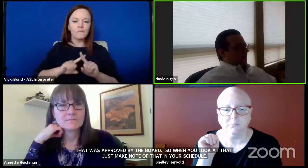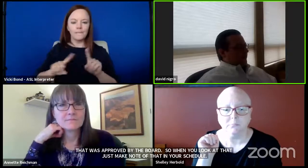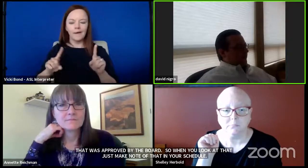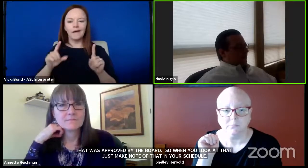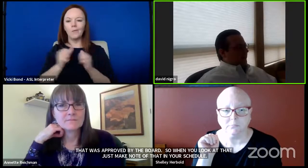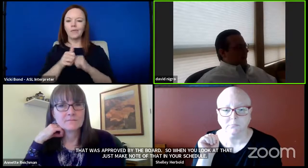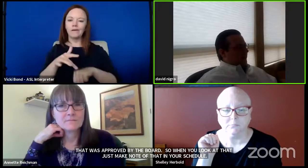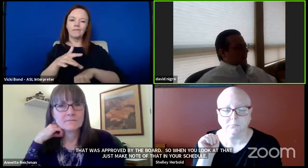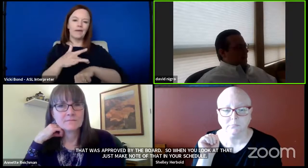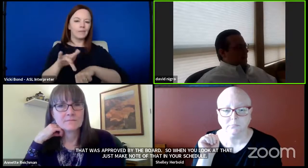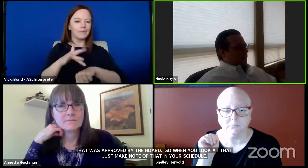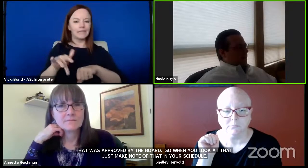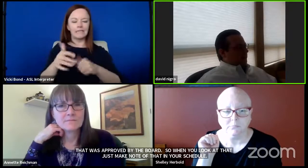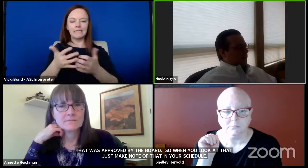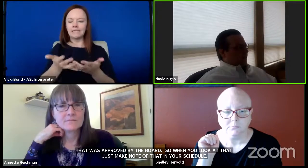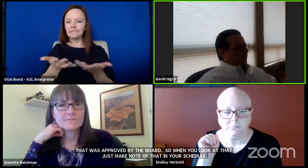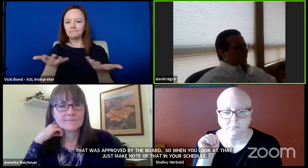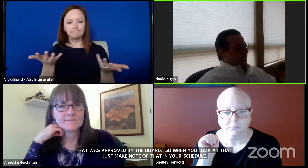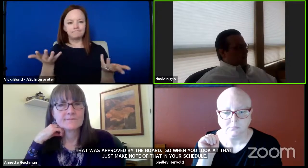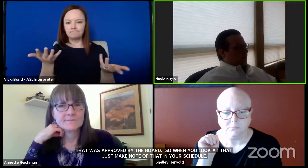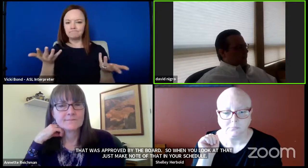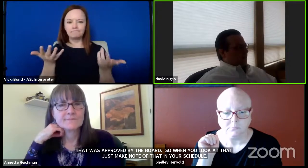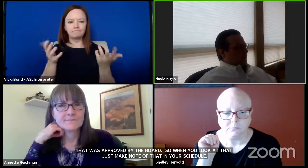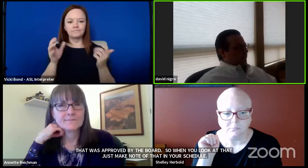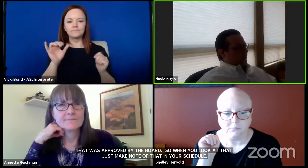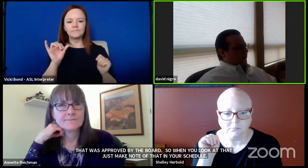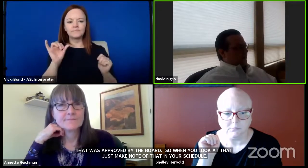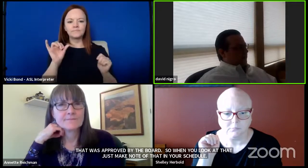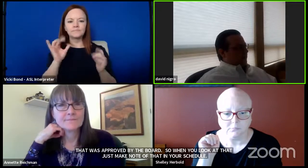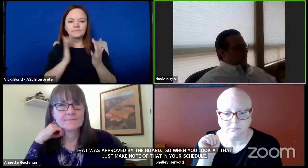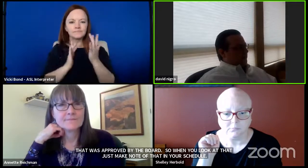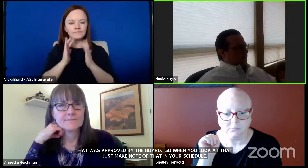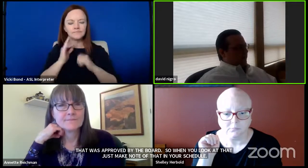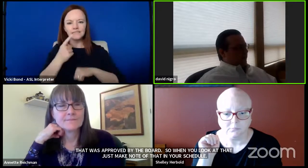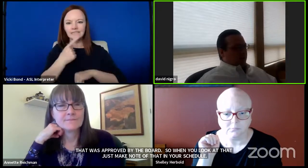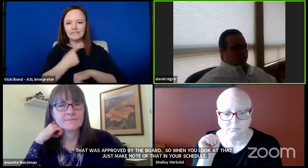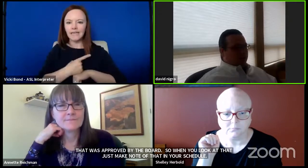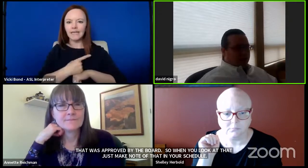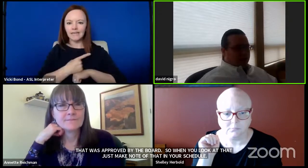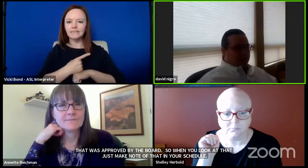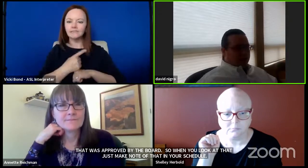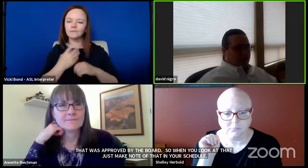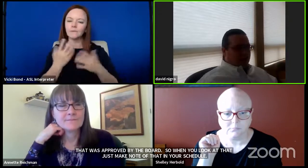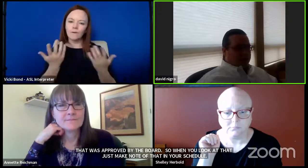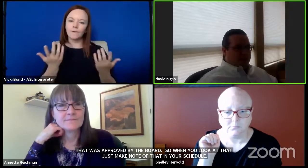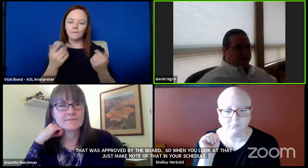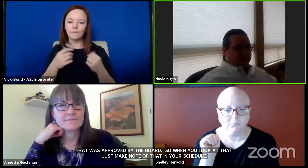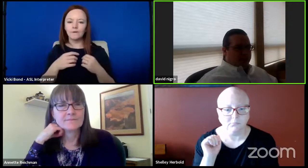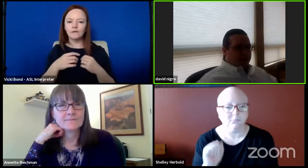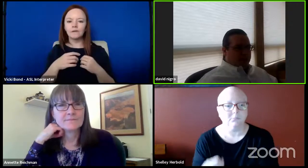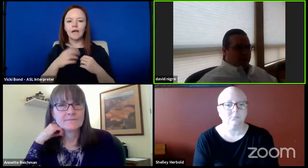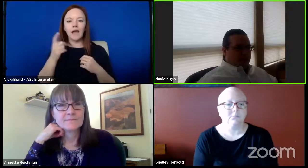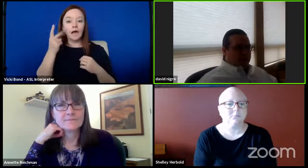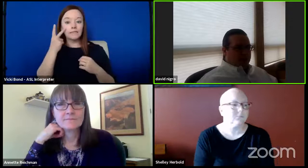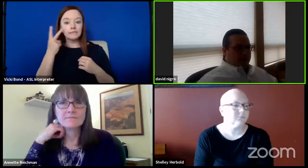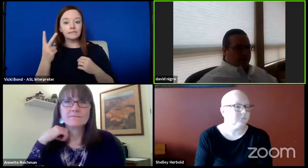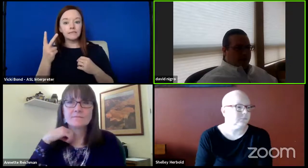it looked like that September 24th date had some decent availability. I